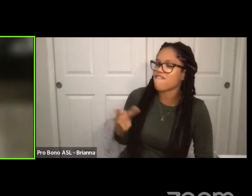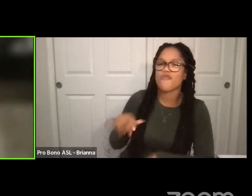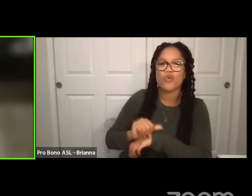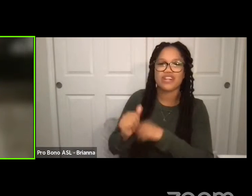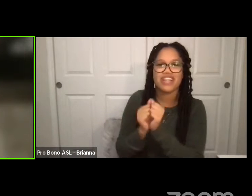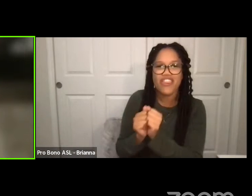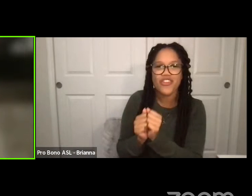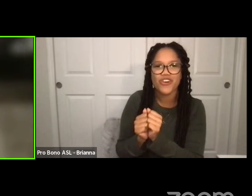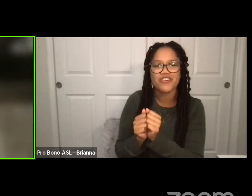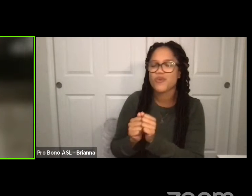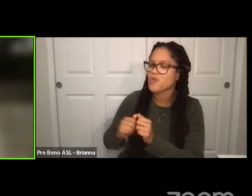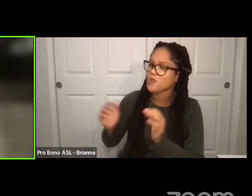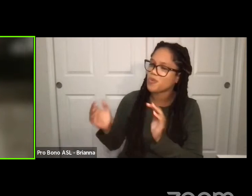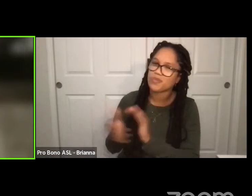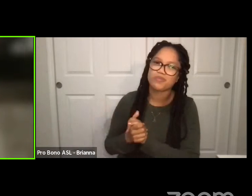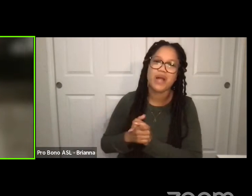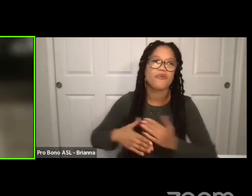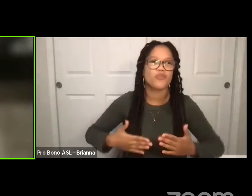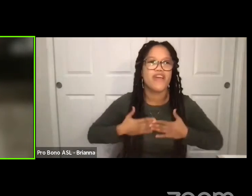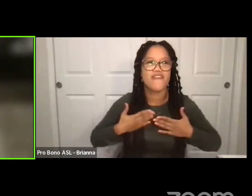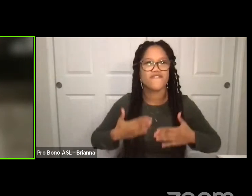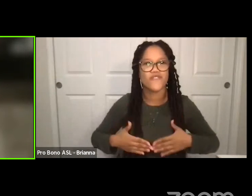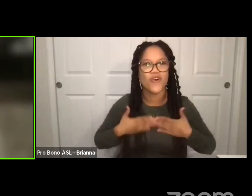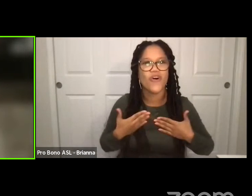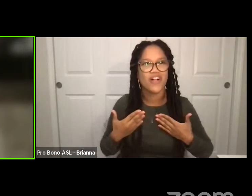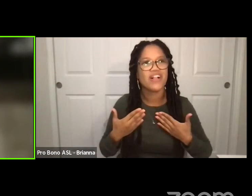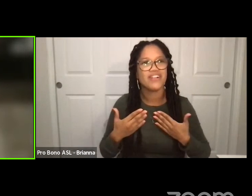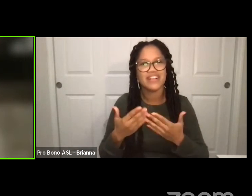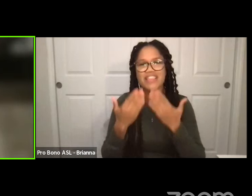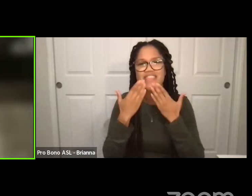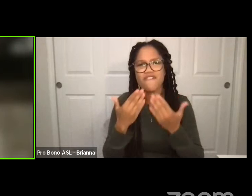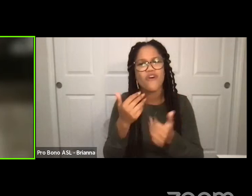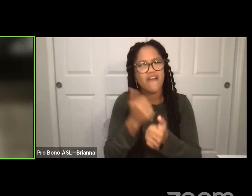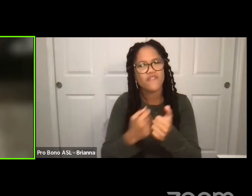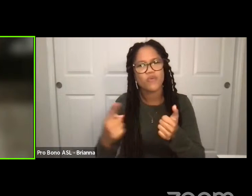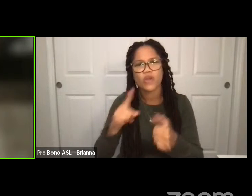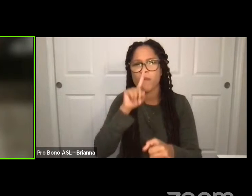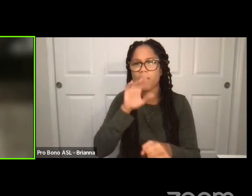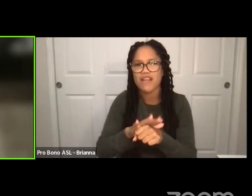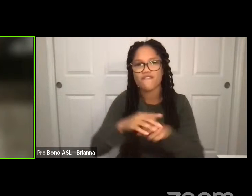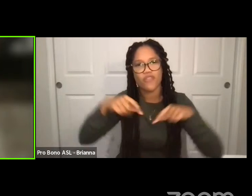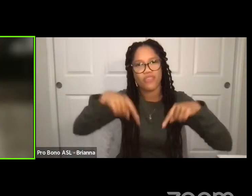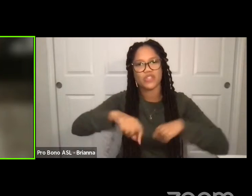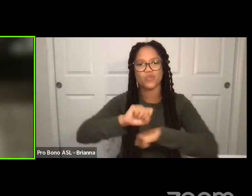and am grateful again for everybody who's committed themselves to this work.